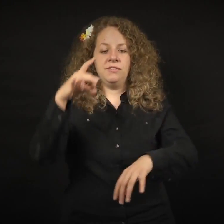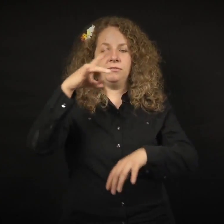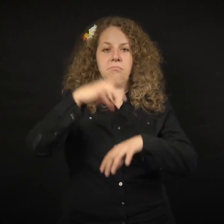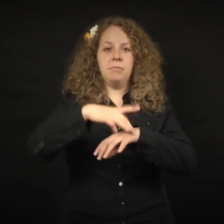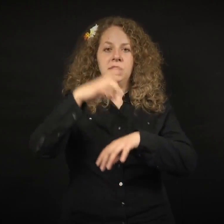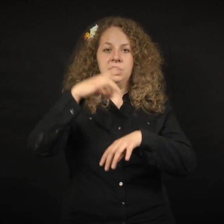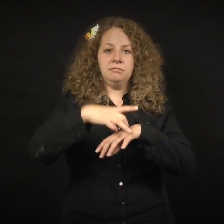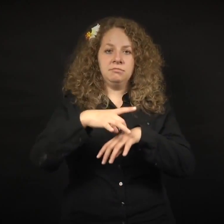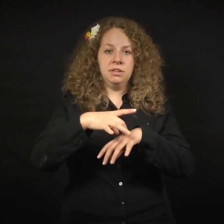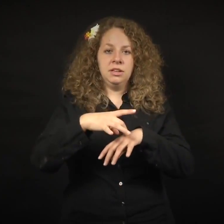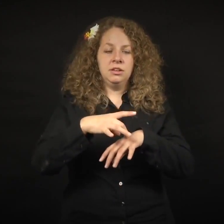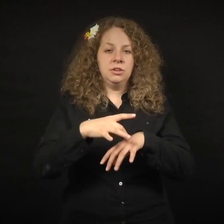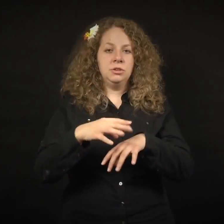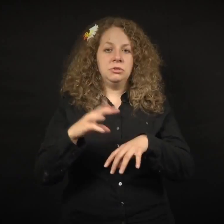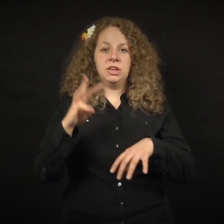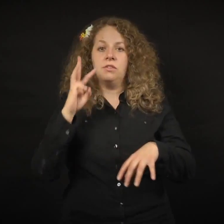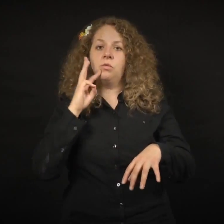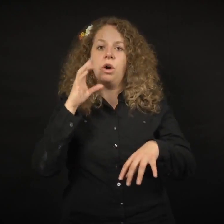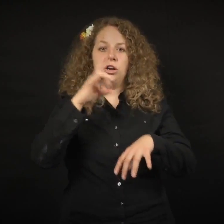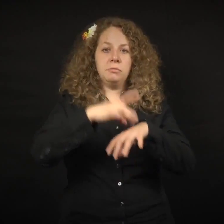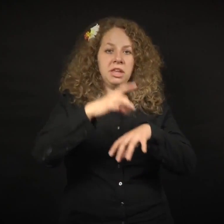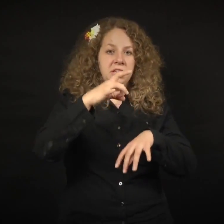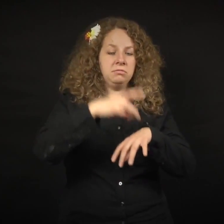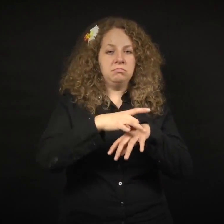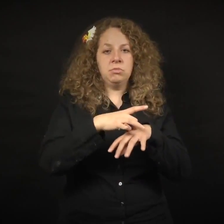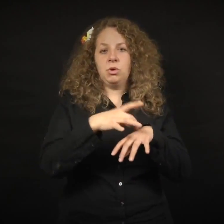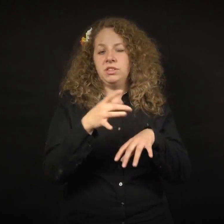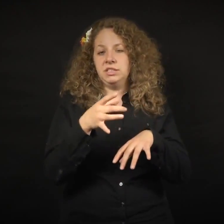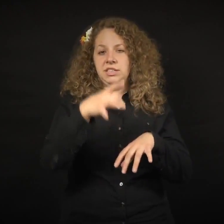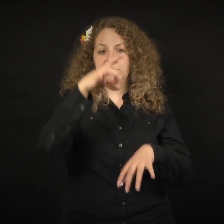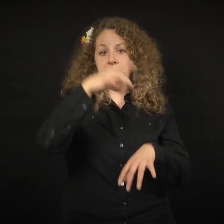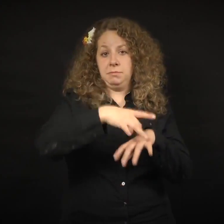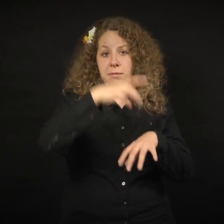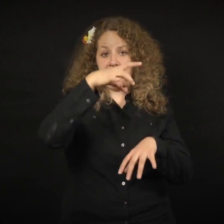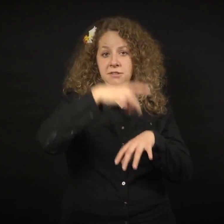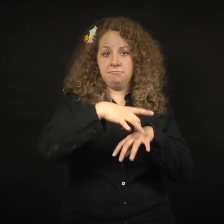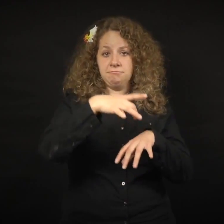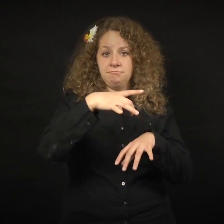have melon. You can have watermelon, or this can even be pumpkin.